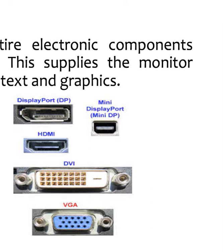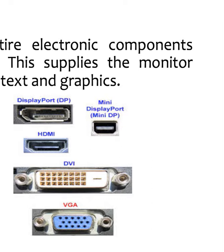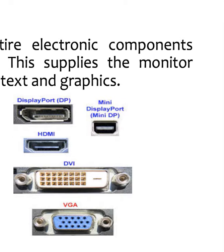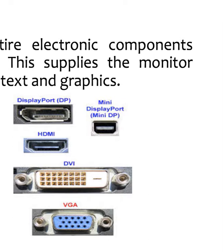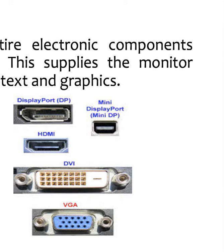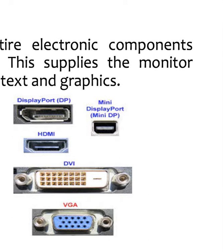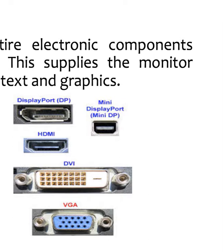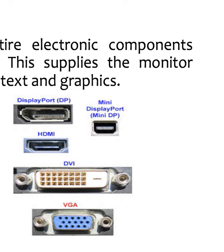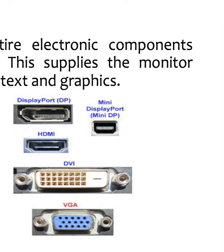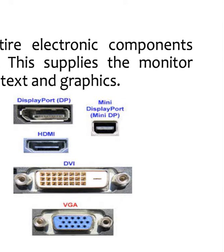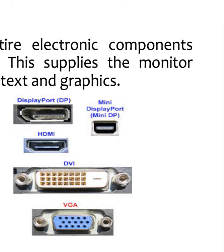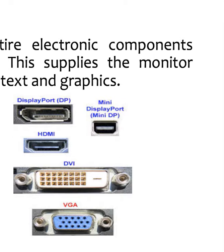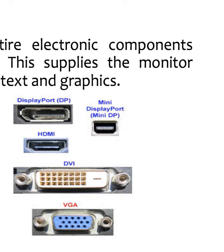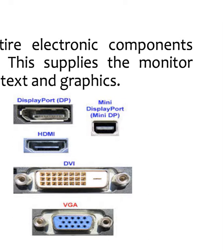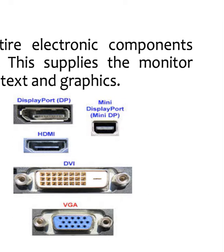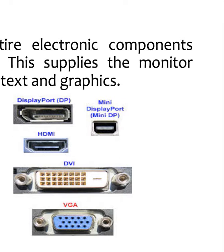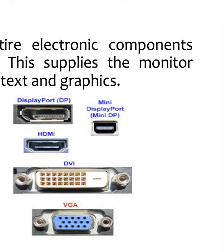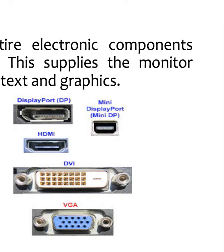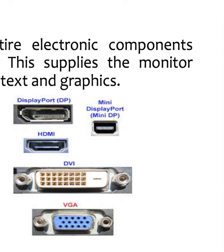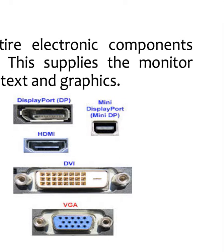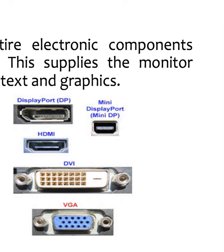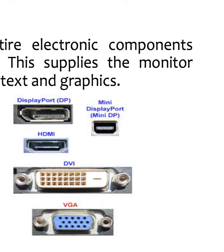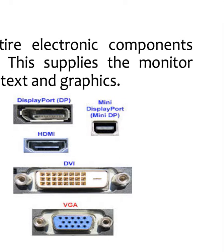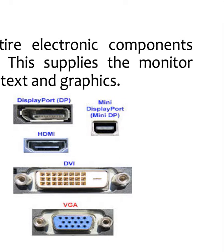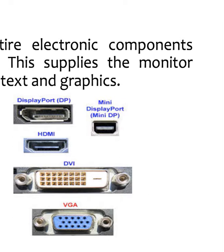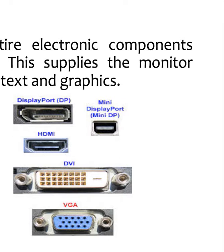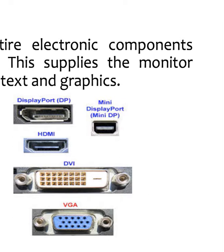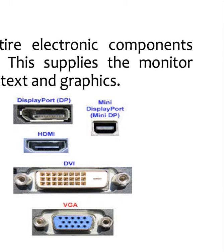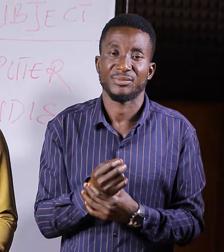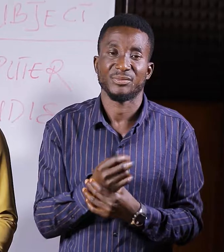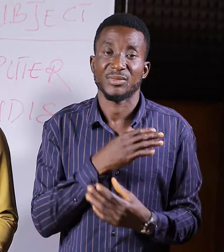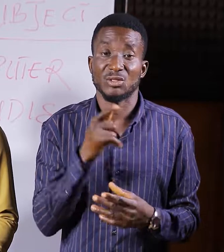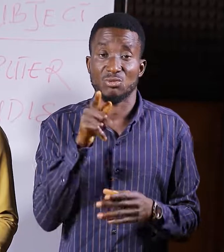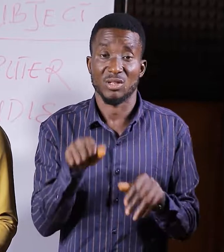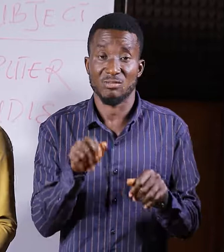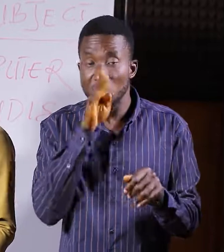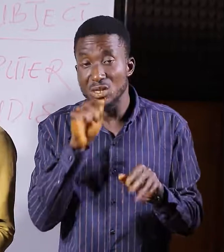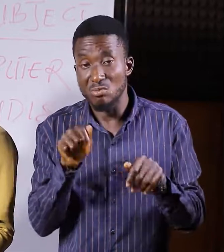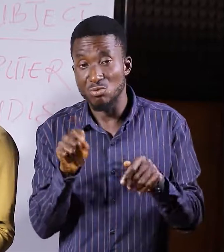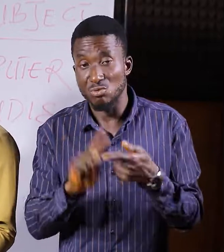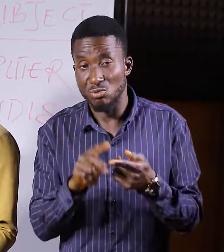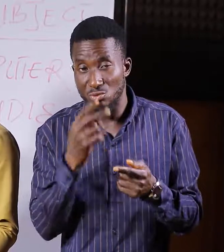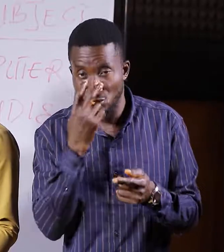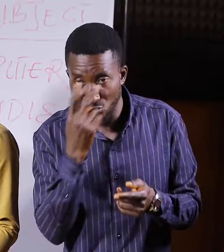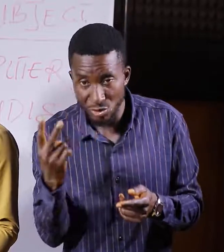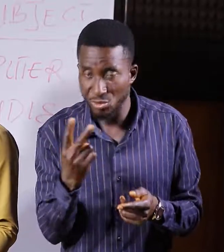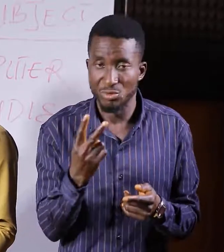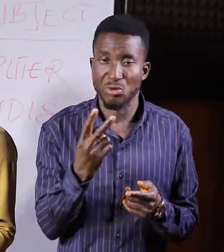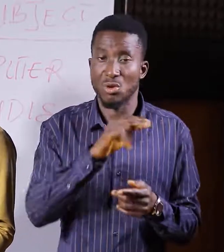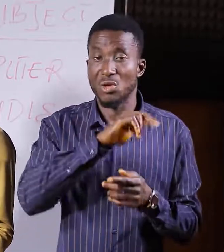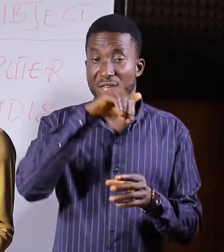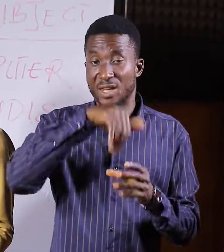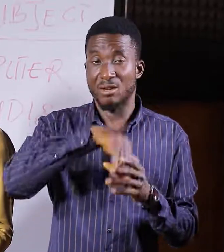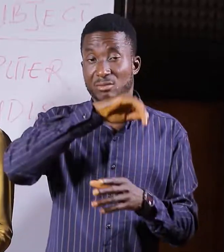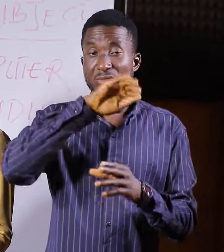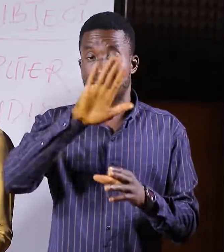you see. Every picture you see or you're able to see, to view on your monitor, is gotten through your display